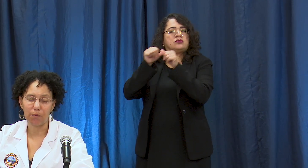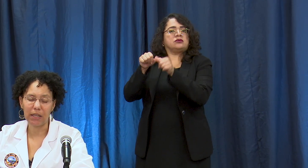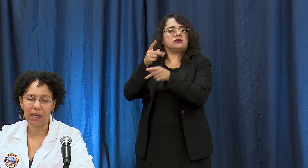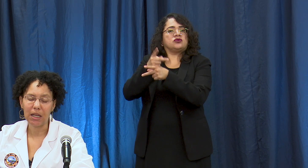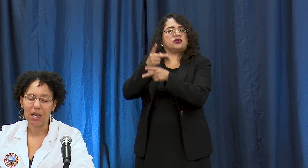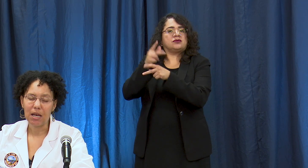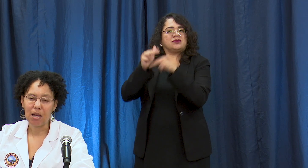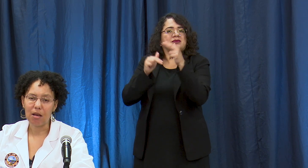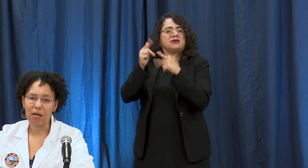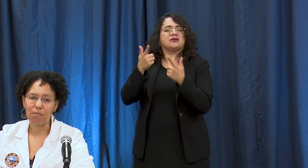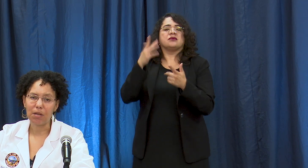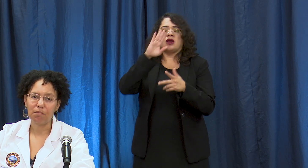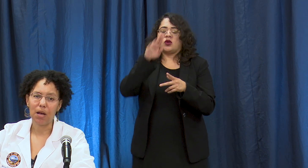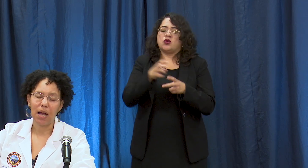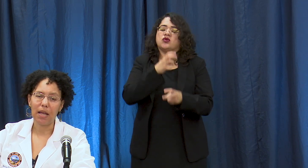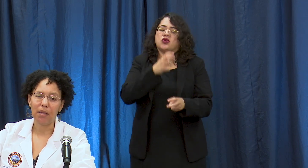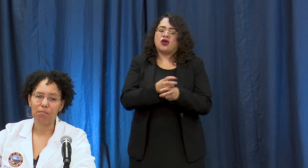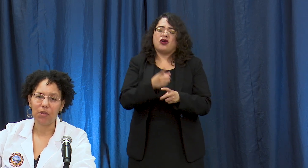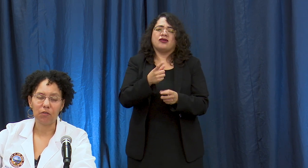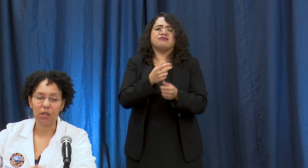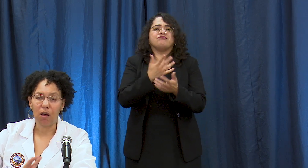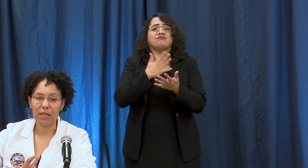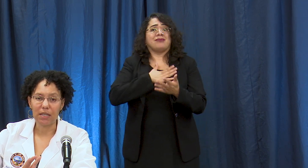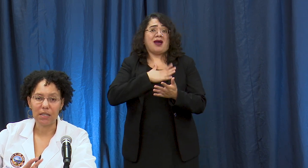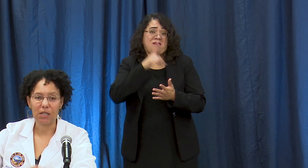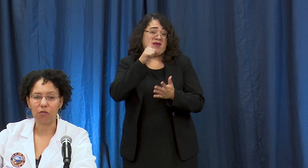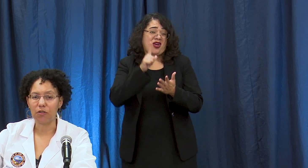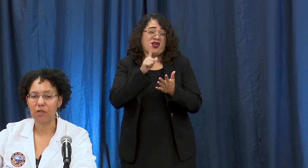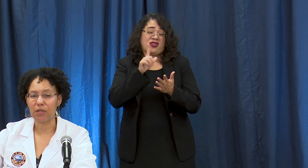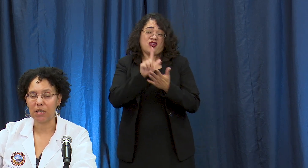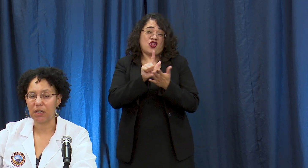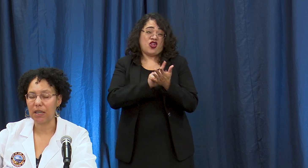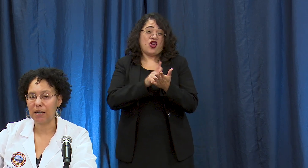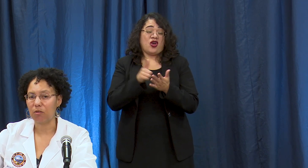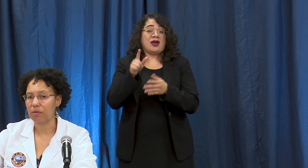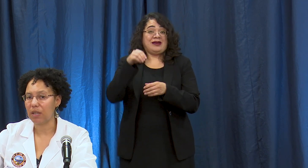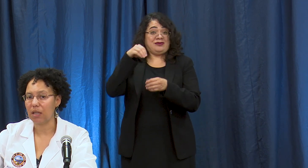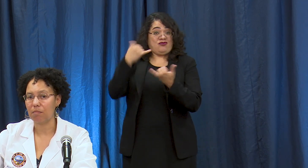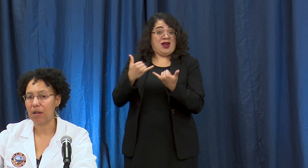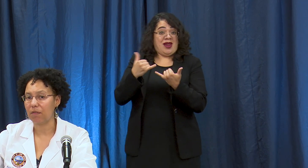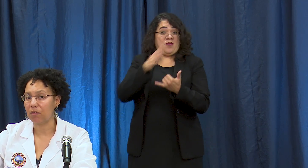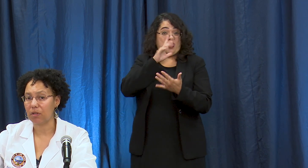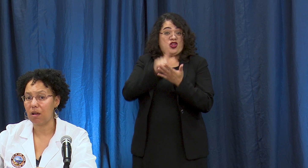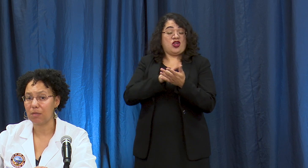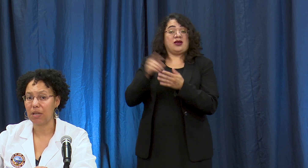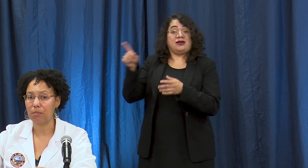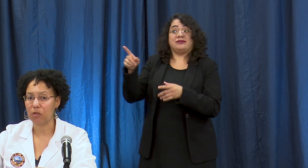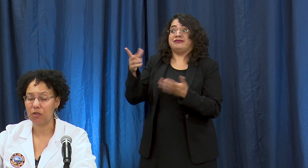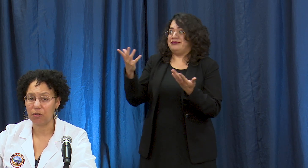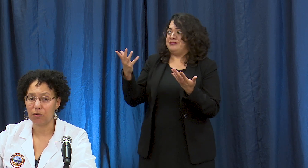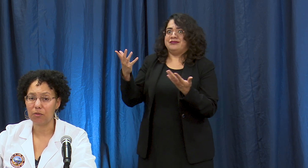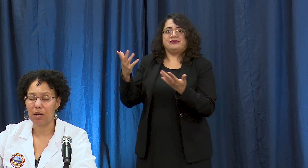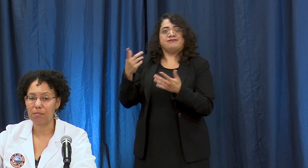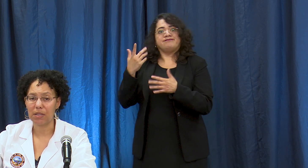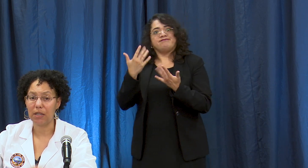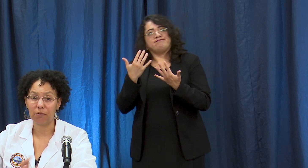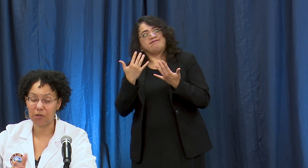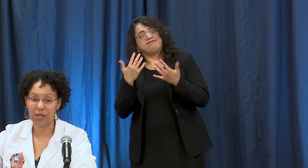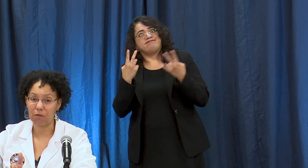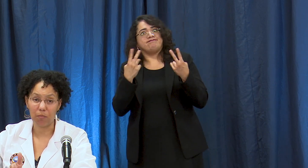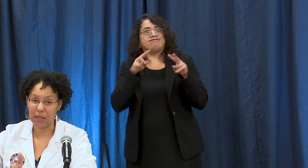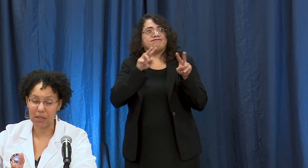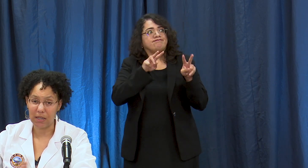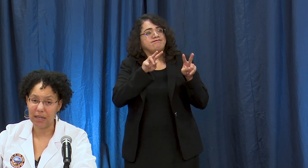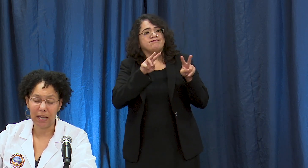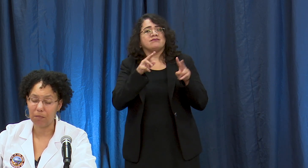and your family. My mother-in-law is in a skilled nursing facility, and I don't think my father-in-law has been able to see her